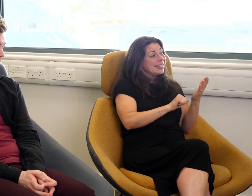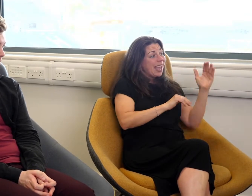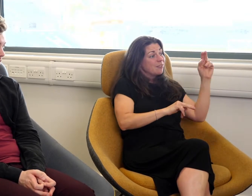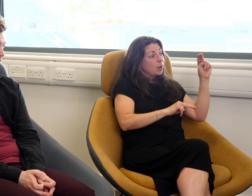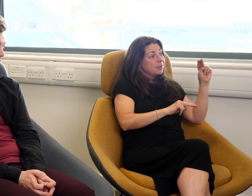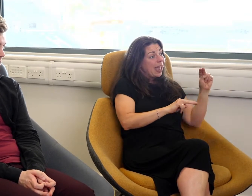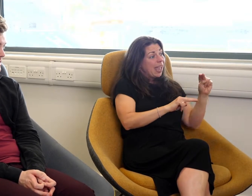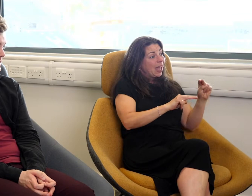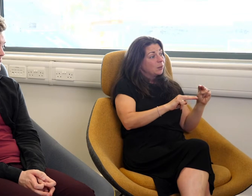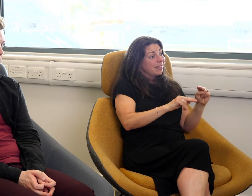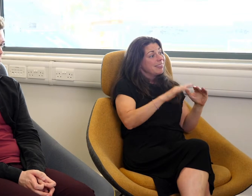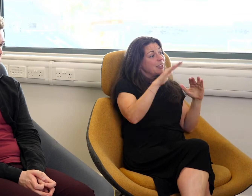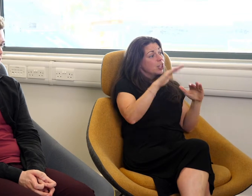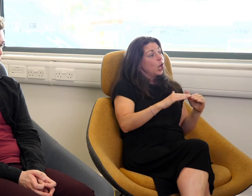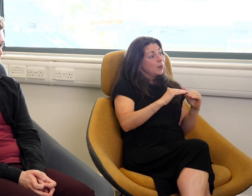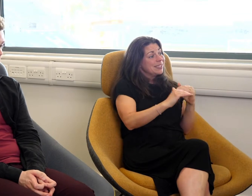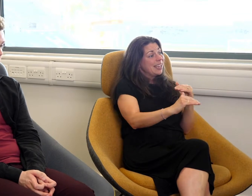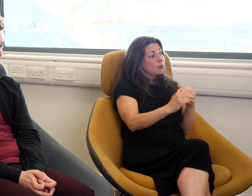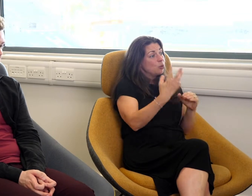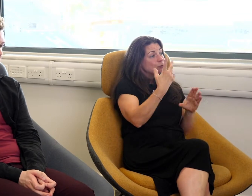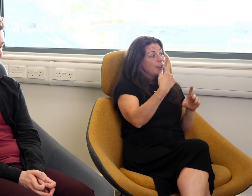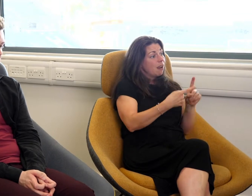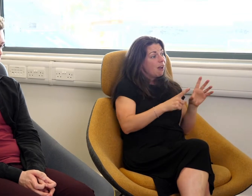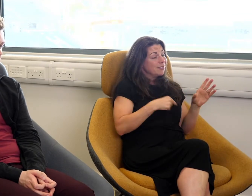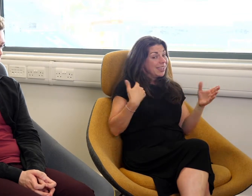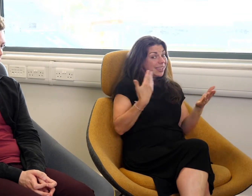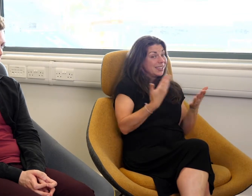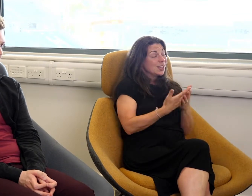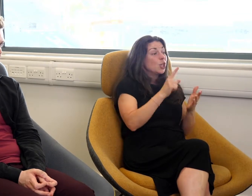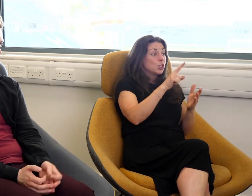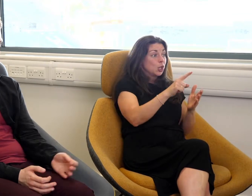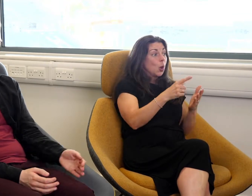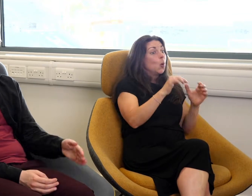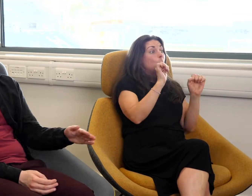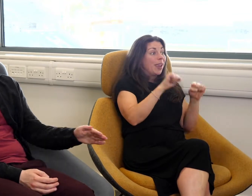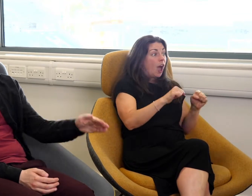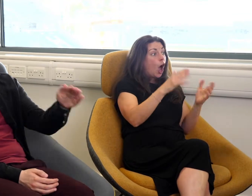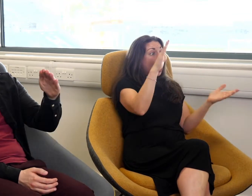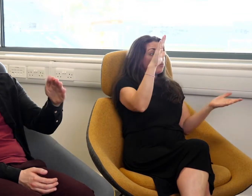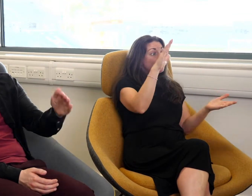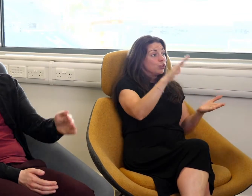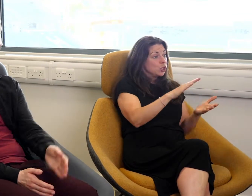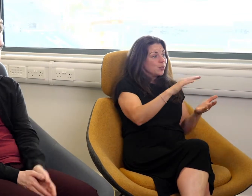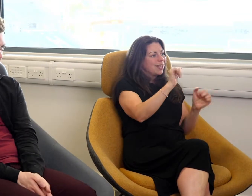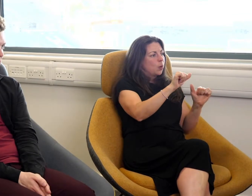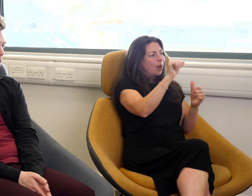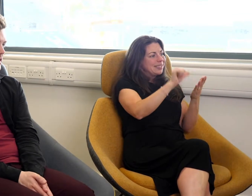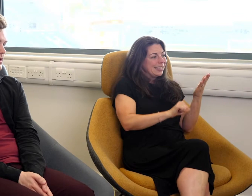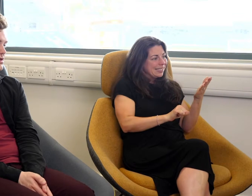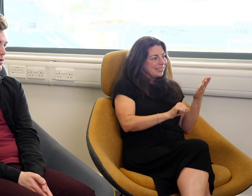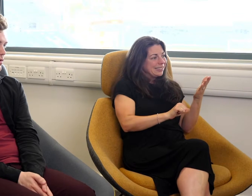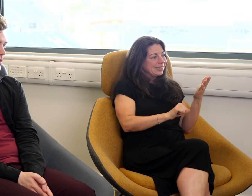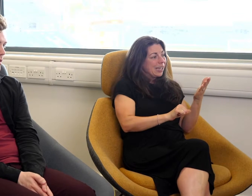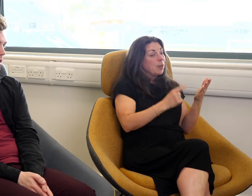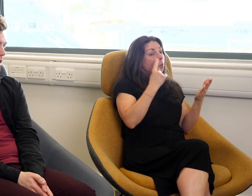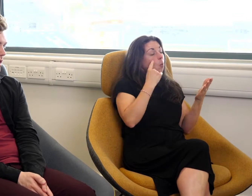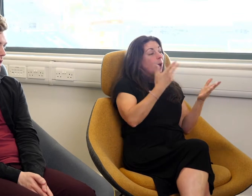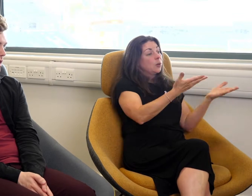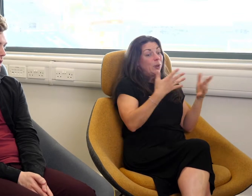3.5 years. So we are bringing them down, having inherited a situation where they're going up still. So I would